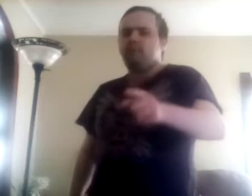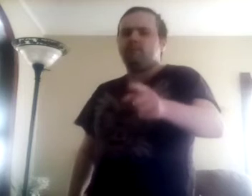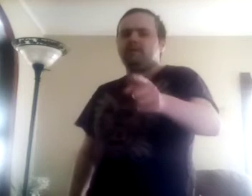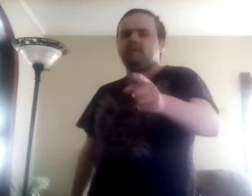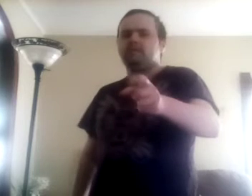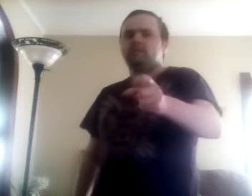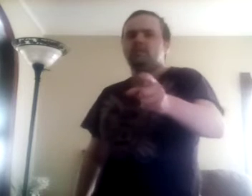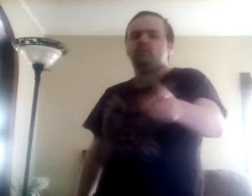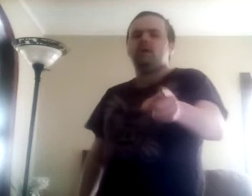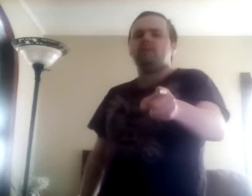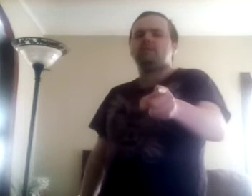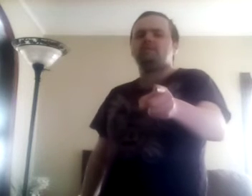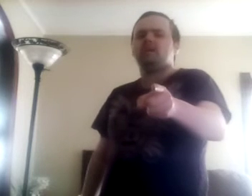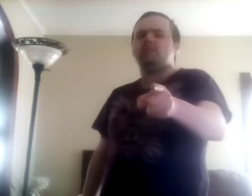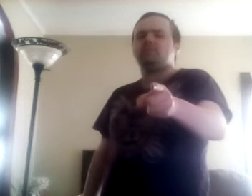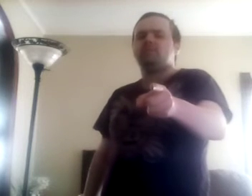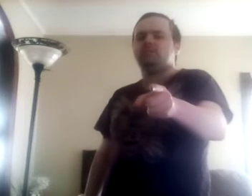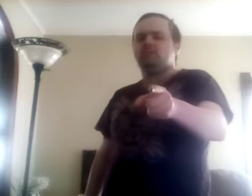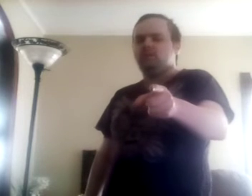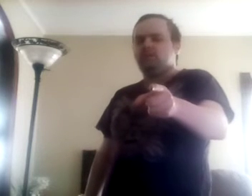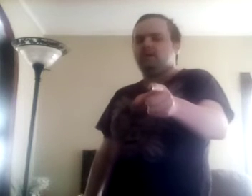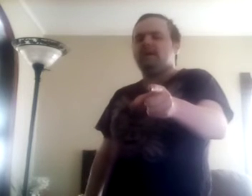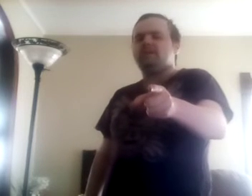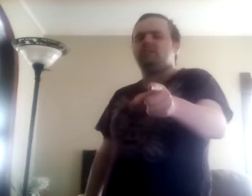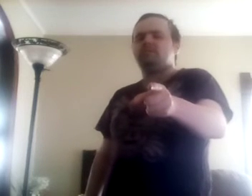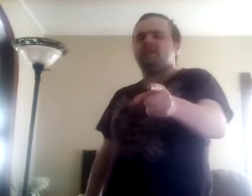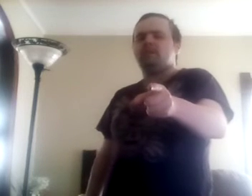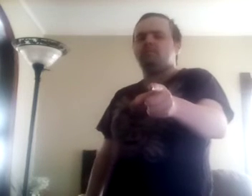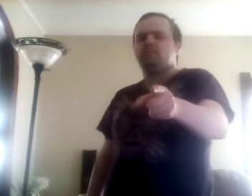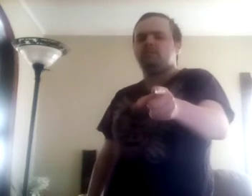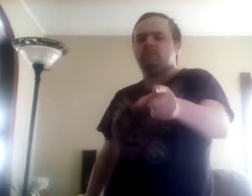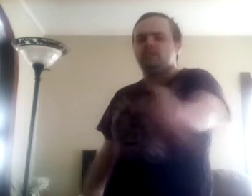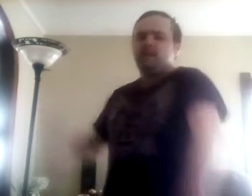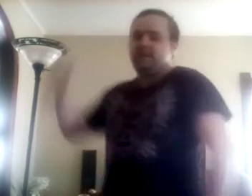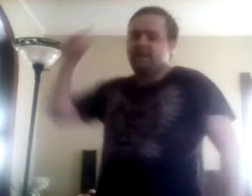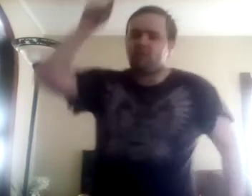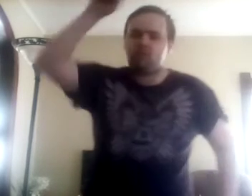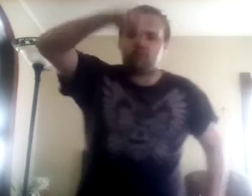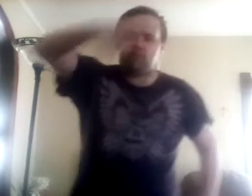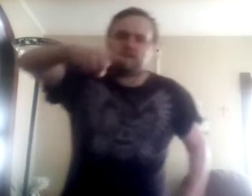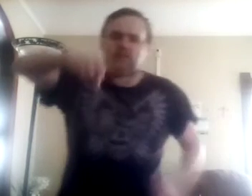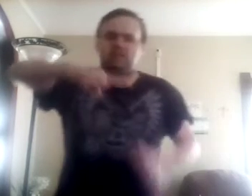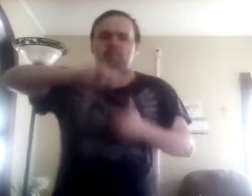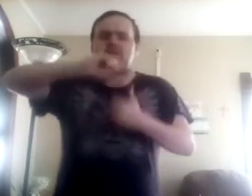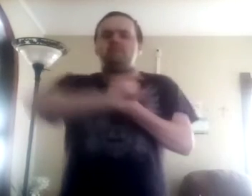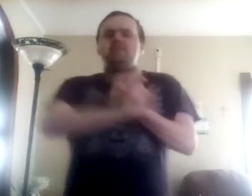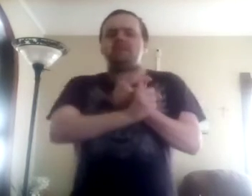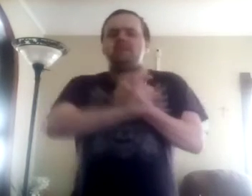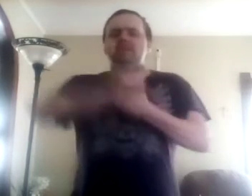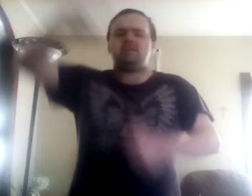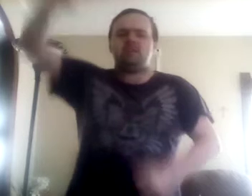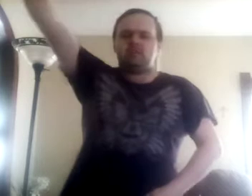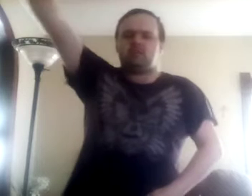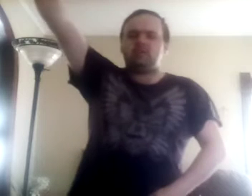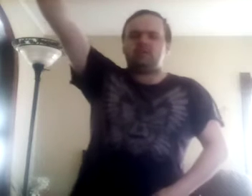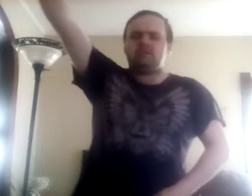up in. You're up in Sam. Up in. Yeah, I hear Sam. It's gonna be photo. It's gonna be WEE. They're going to